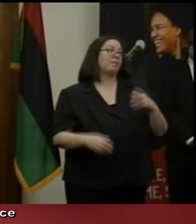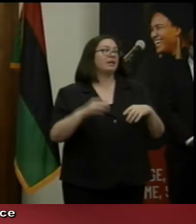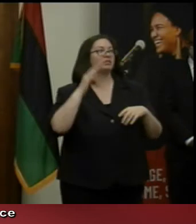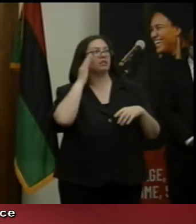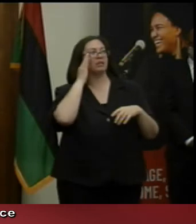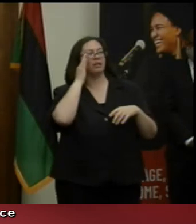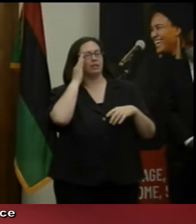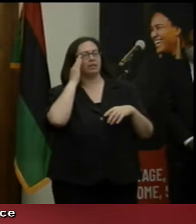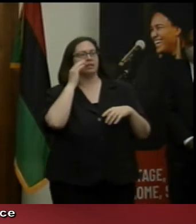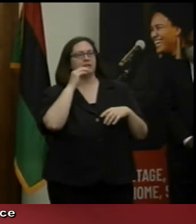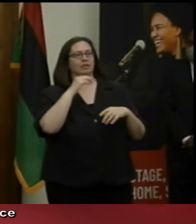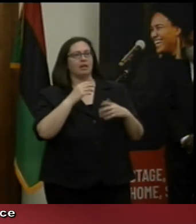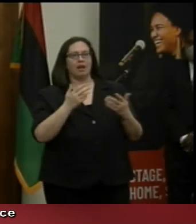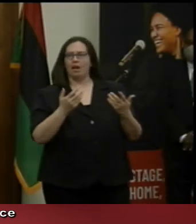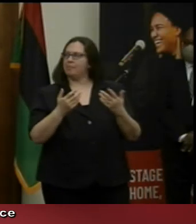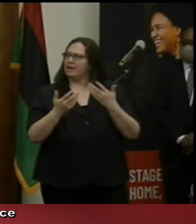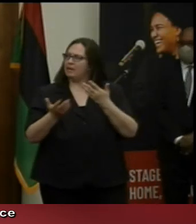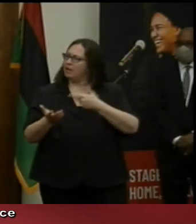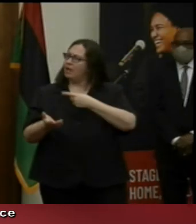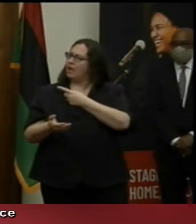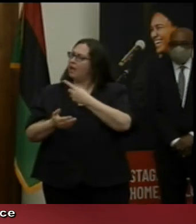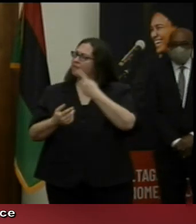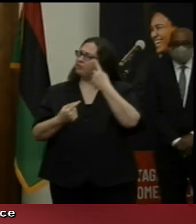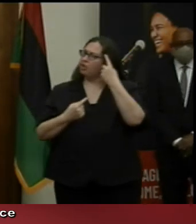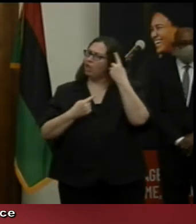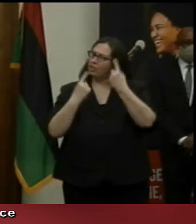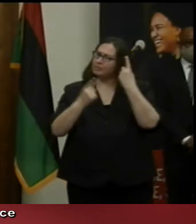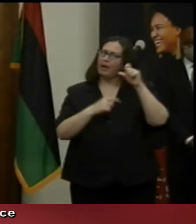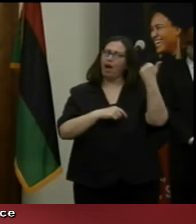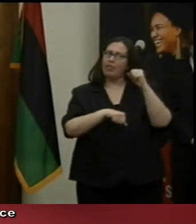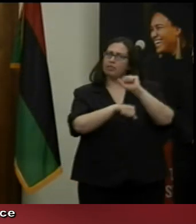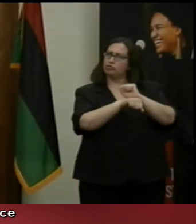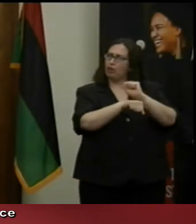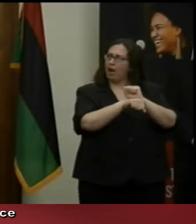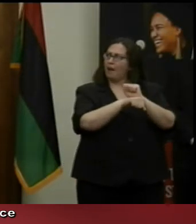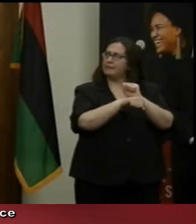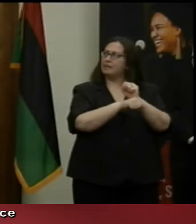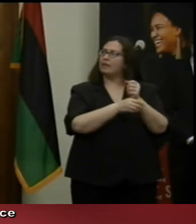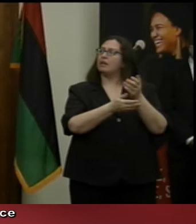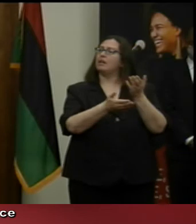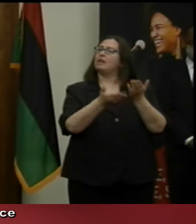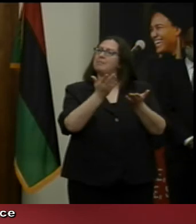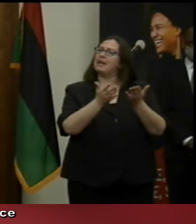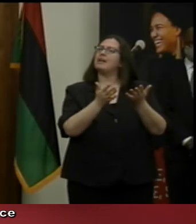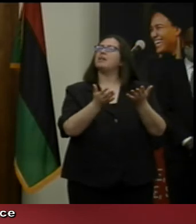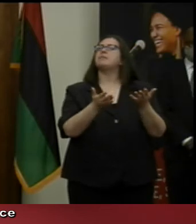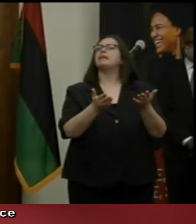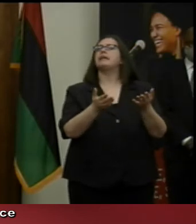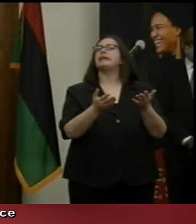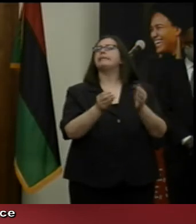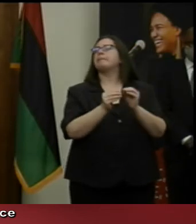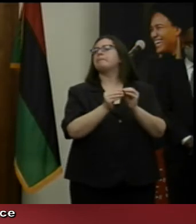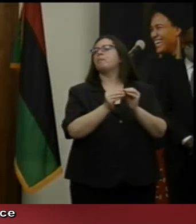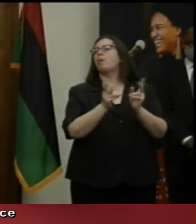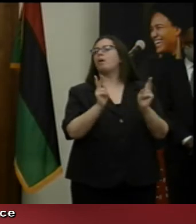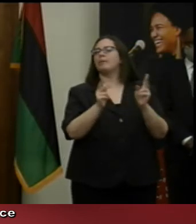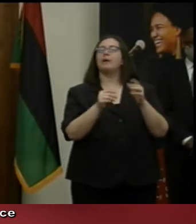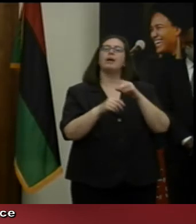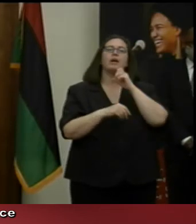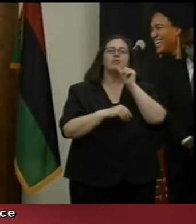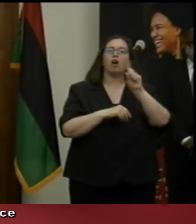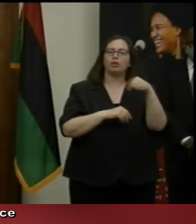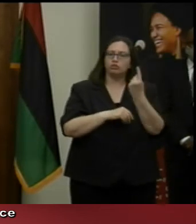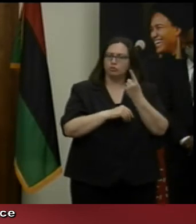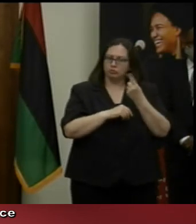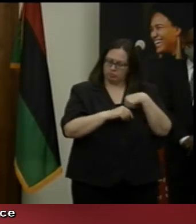mean, And it's just. Have you looked at other occupations that maybe you could extend the umbrella a little bit beyond reporters,